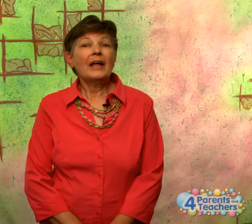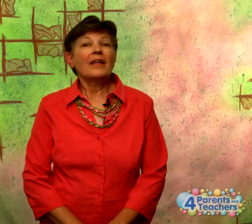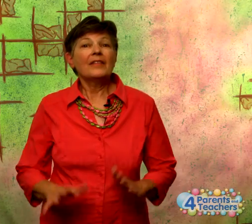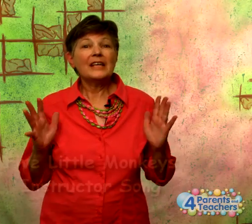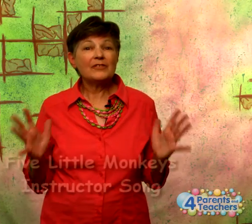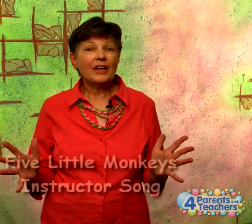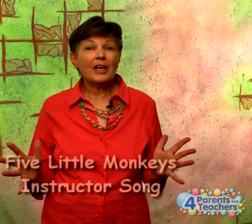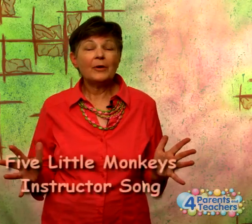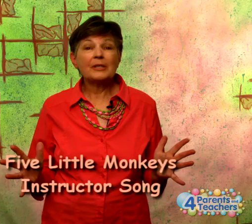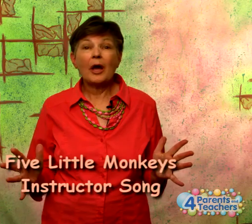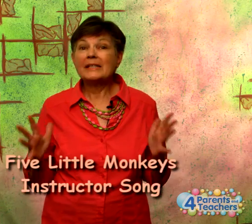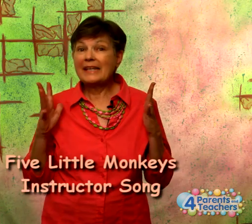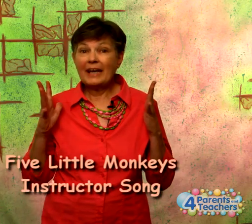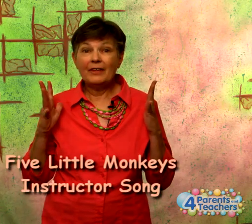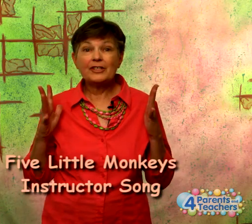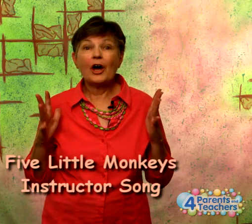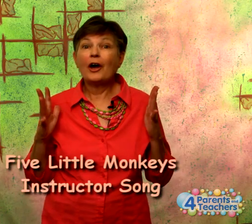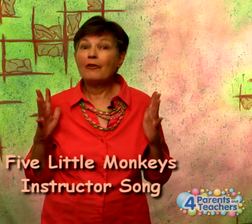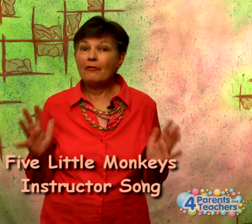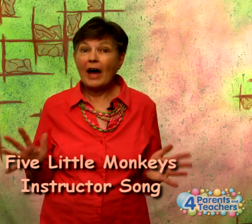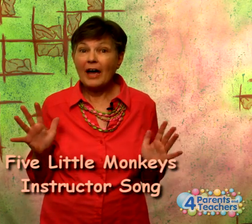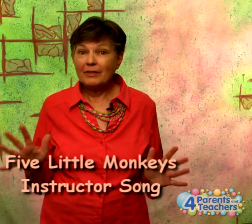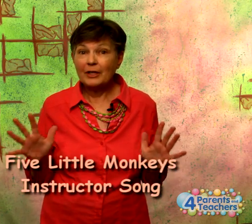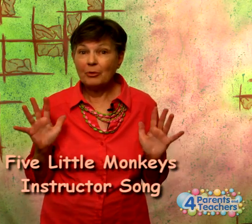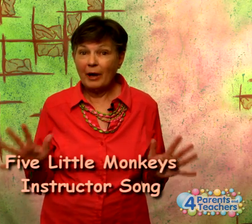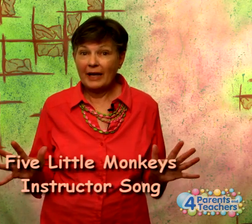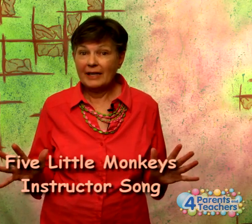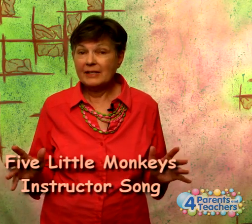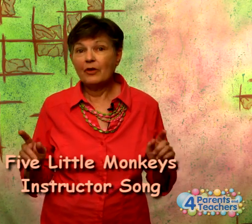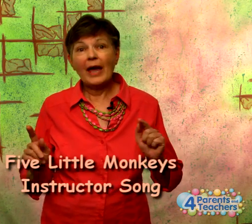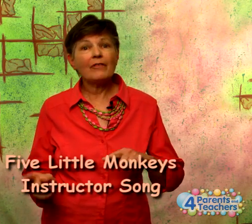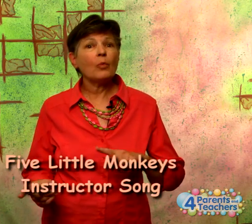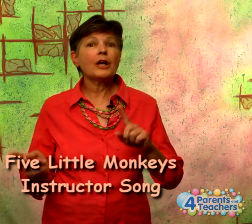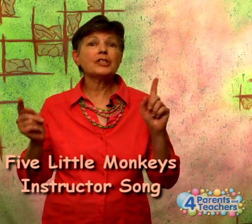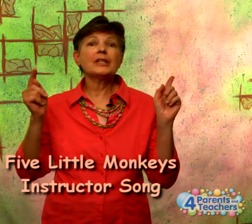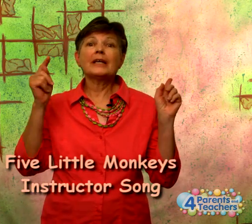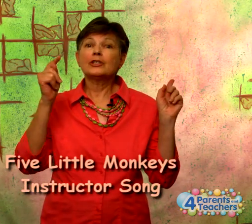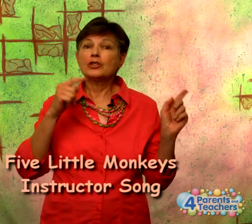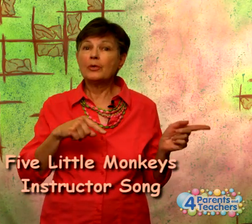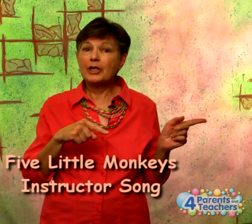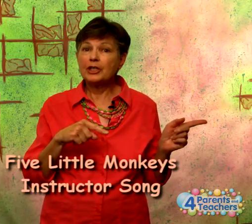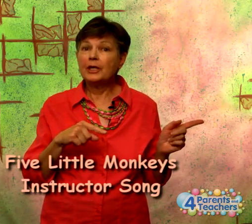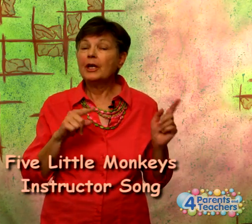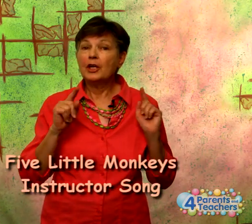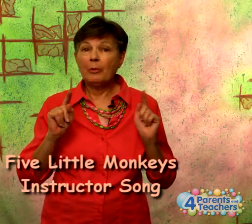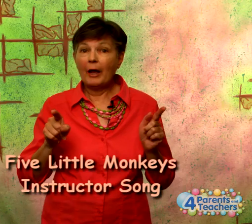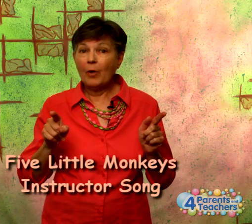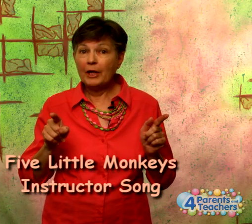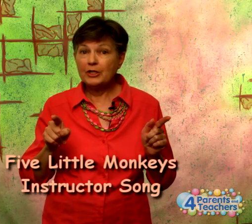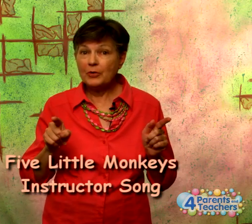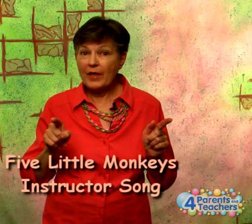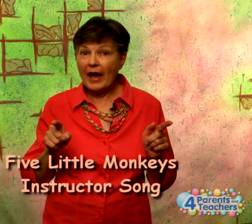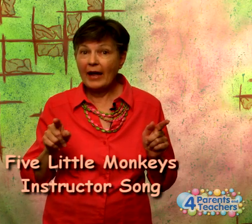This video is singing the song Five Little Monkeys. If you haven't watched the instruction, you might want to do that.